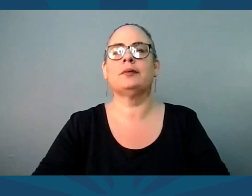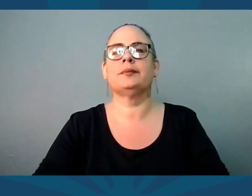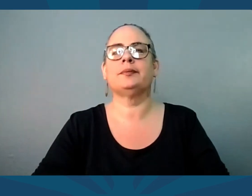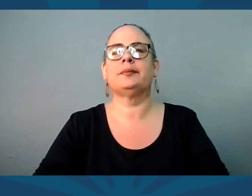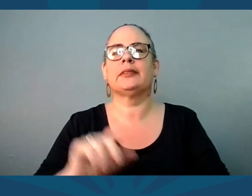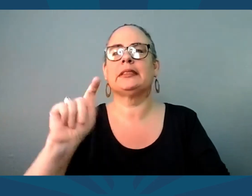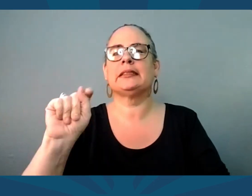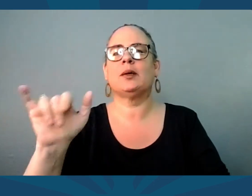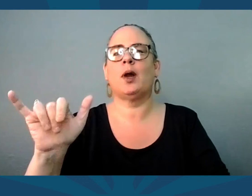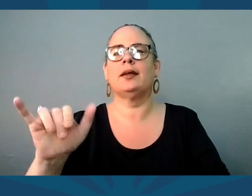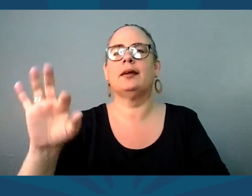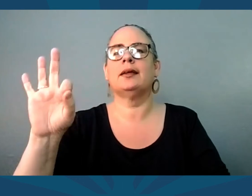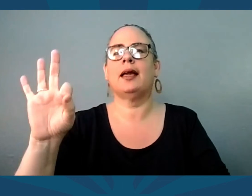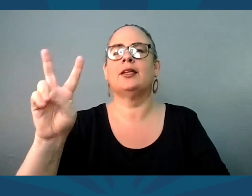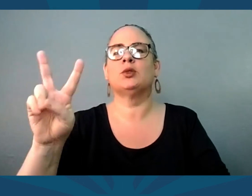928-524-4192.